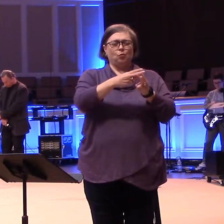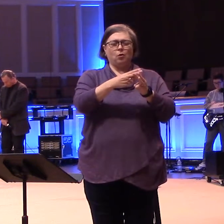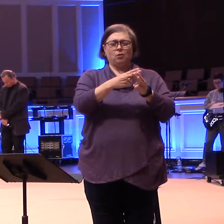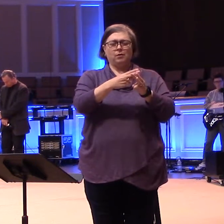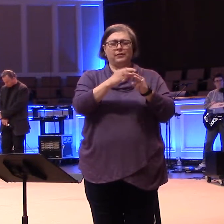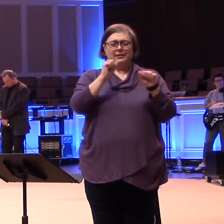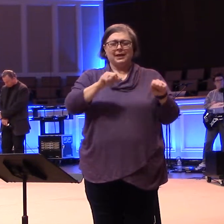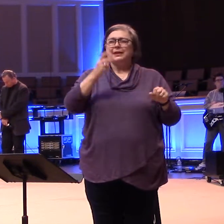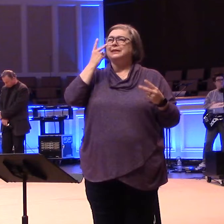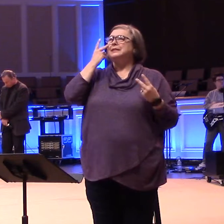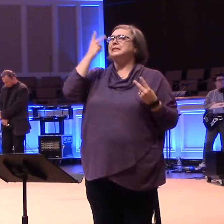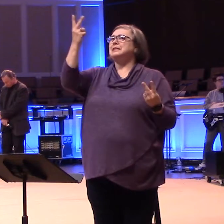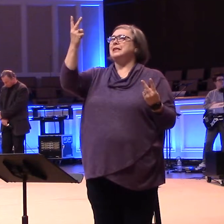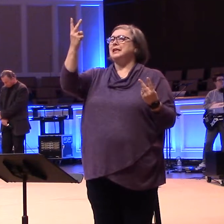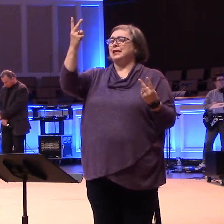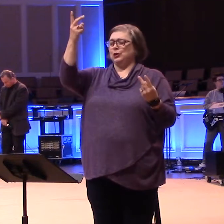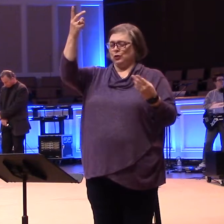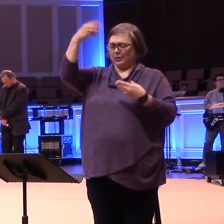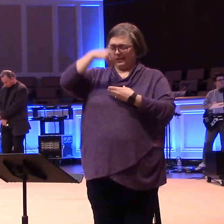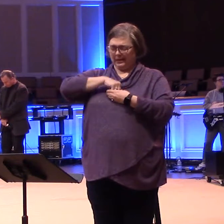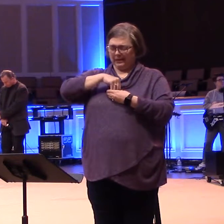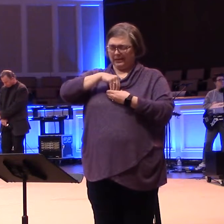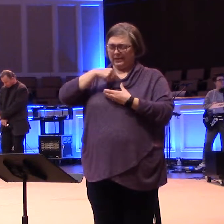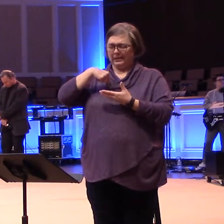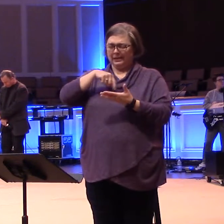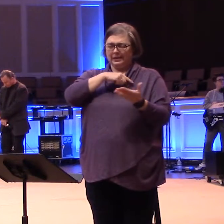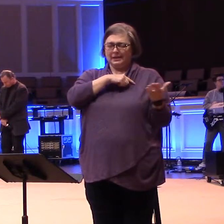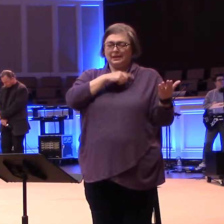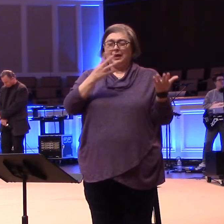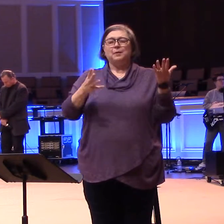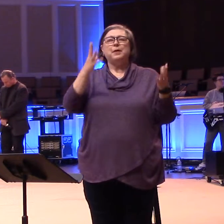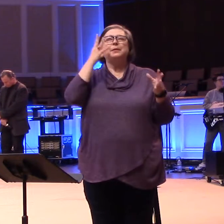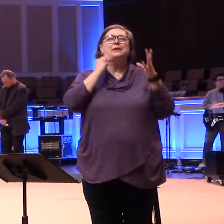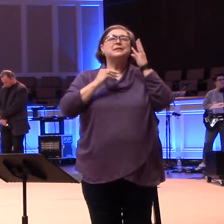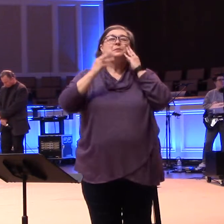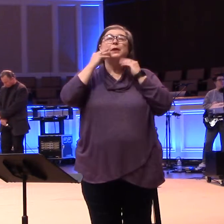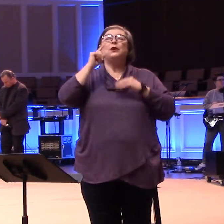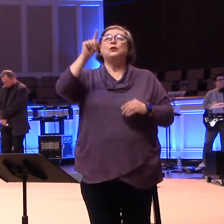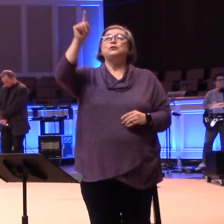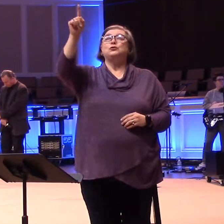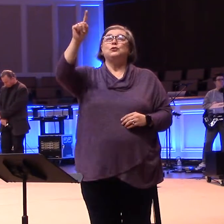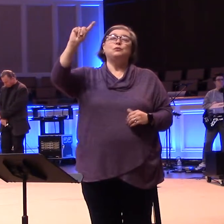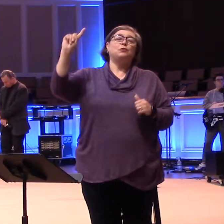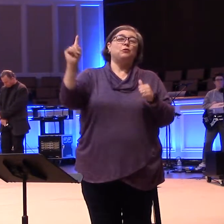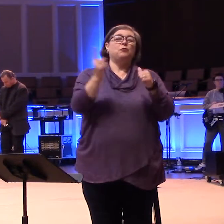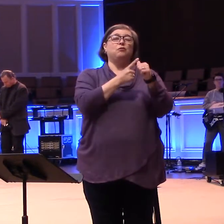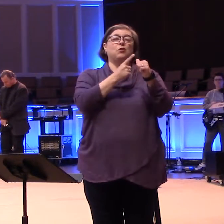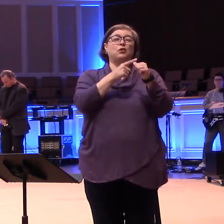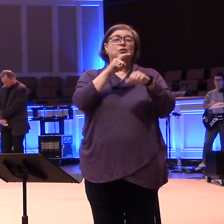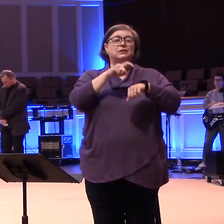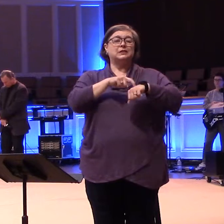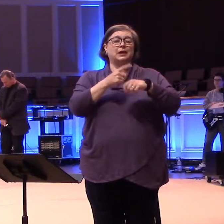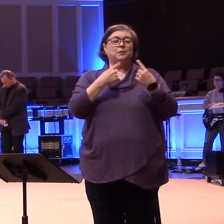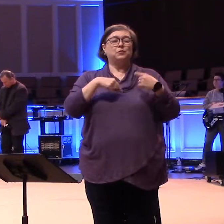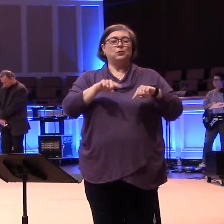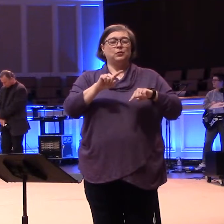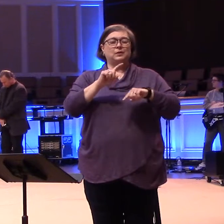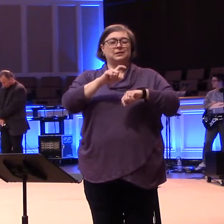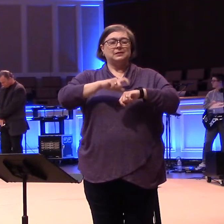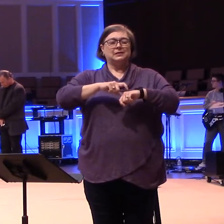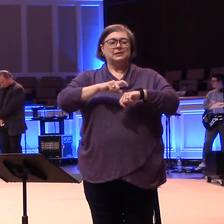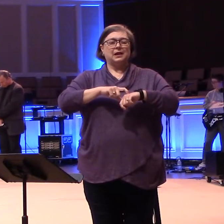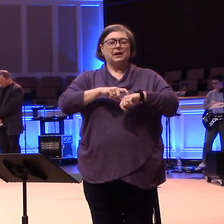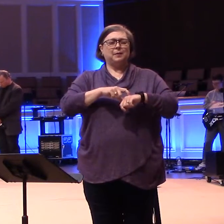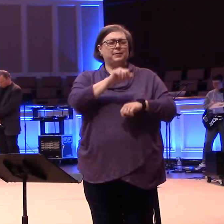can see you and maybe experience you for the first time, Lord. As we enter this Advent season, as we light the candle of